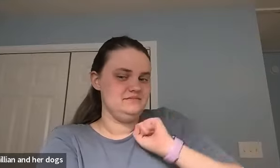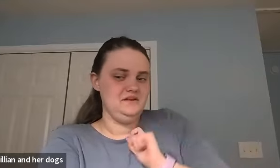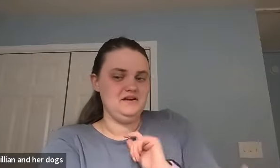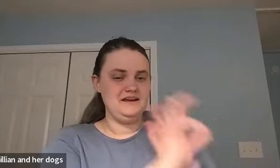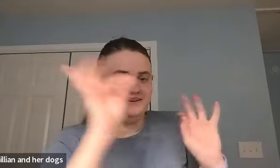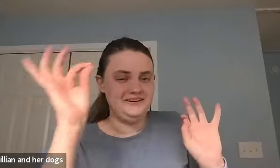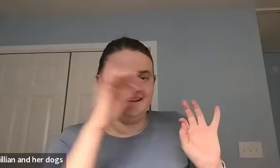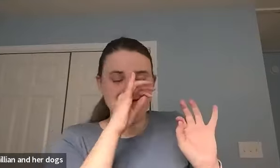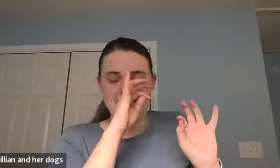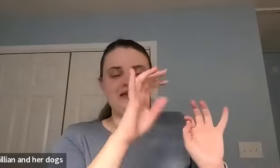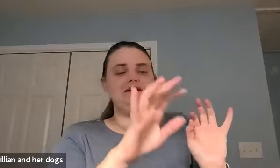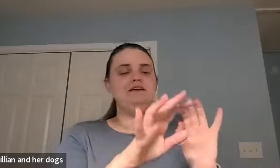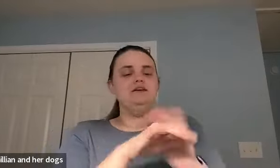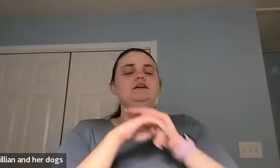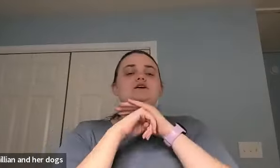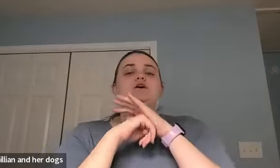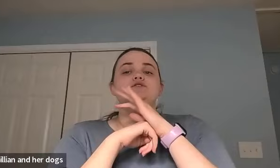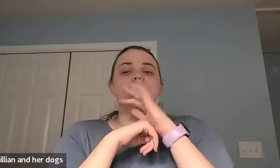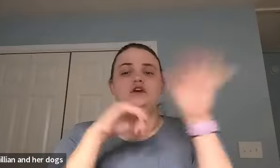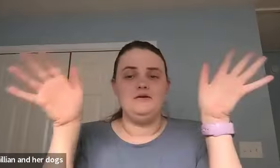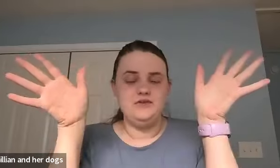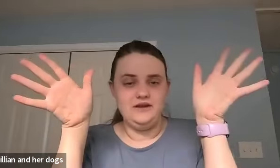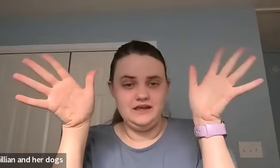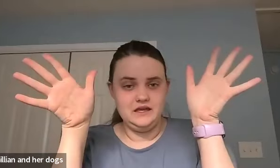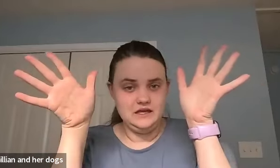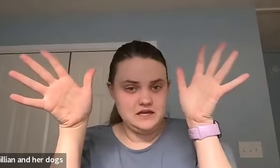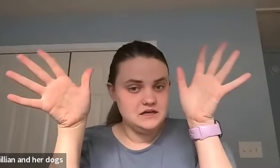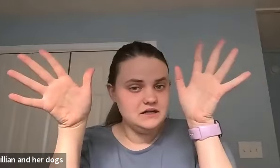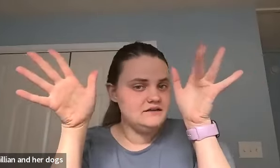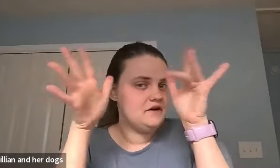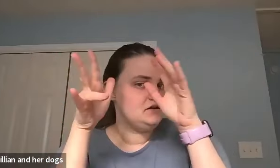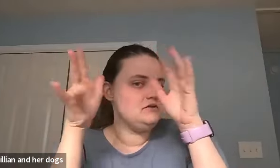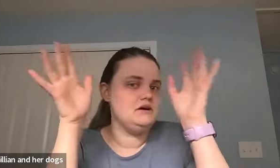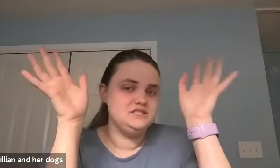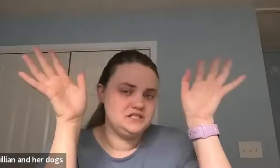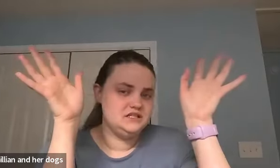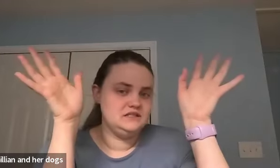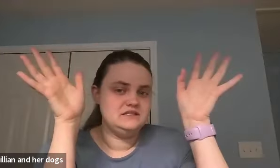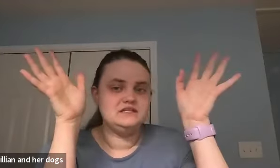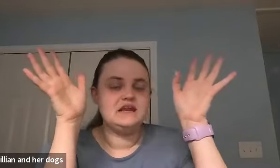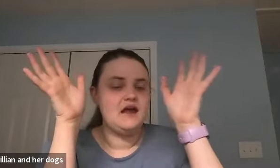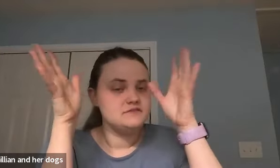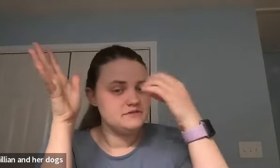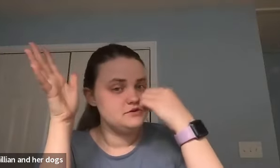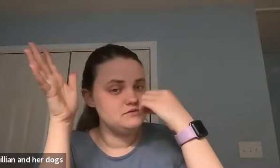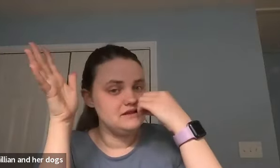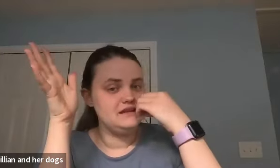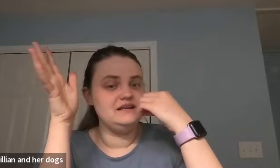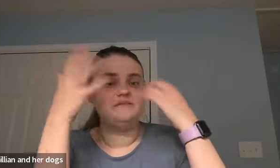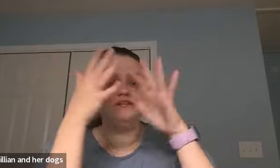All right, good. Okay. So are there any final questions? It doesn't have to be food related. It can be just